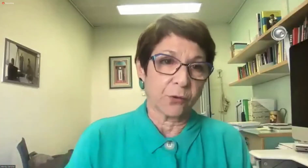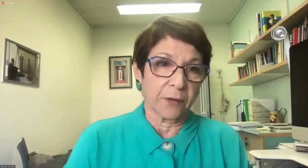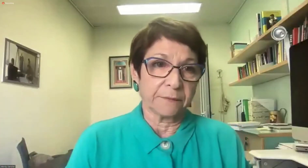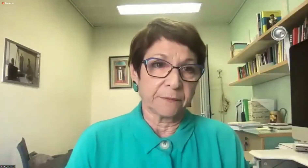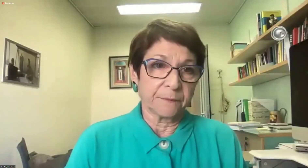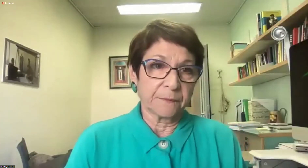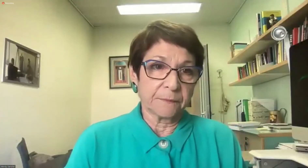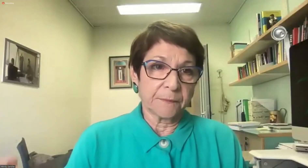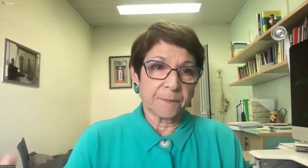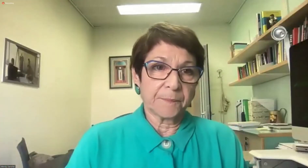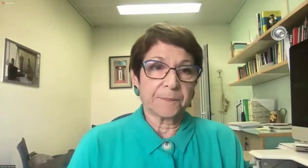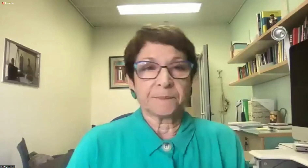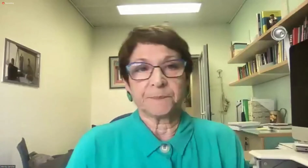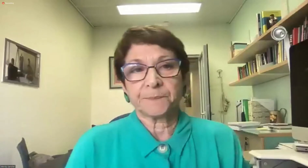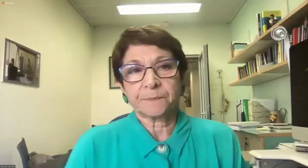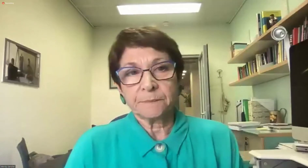each category.